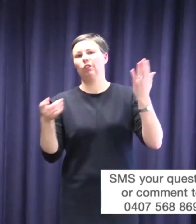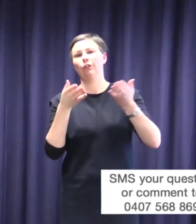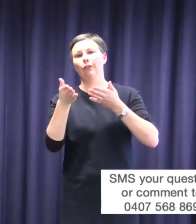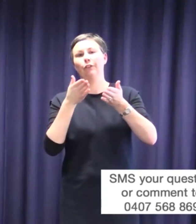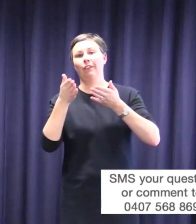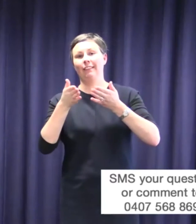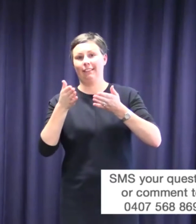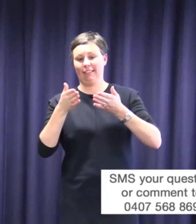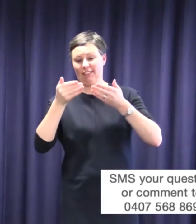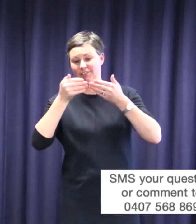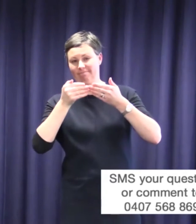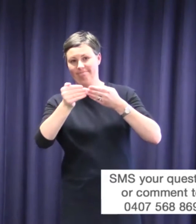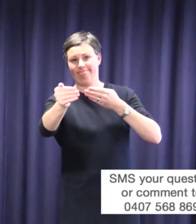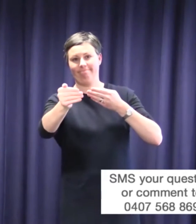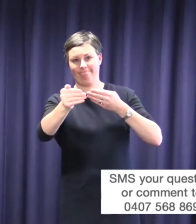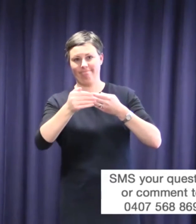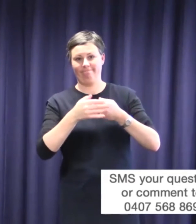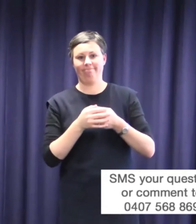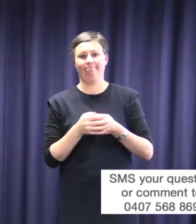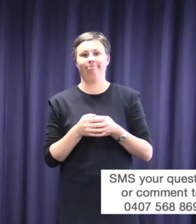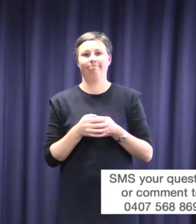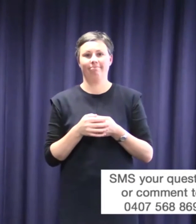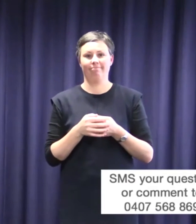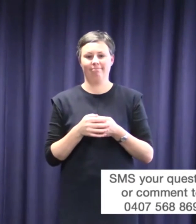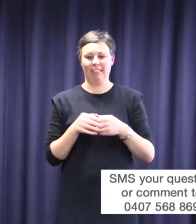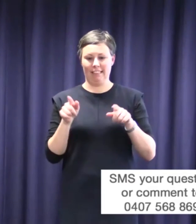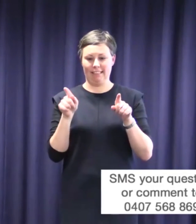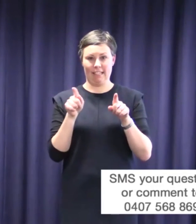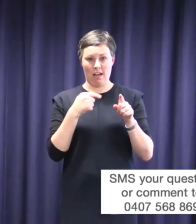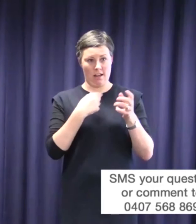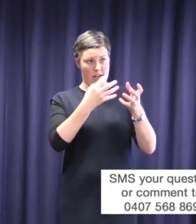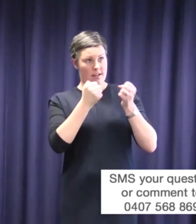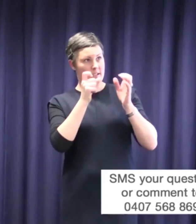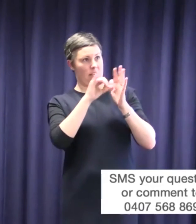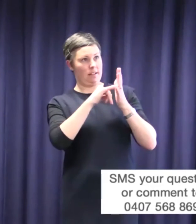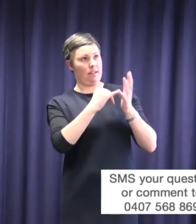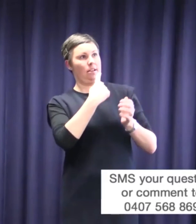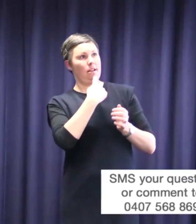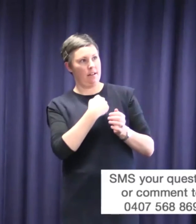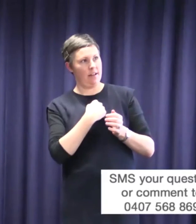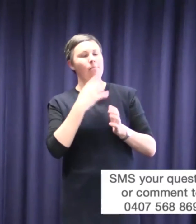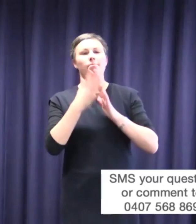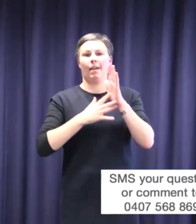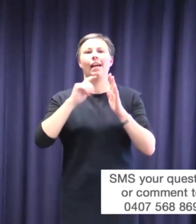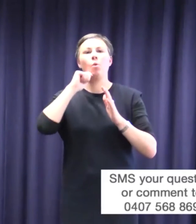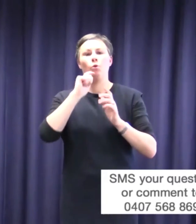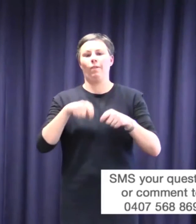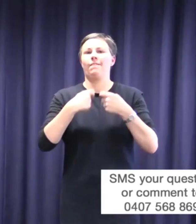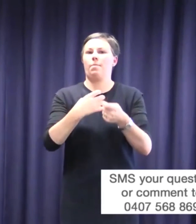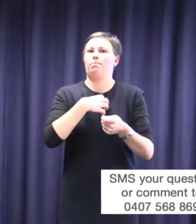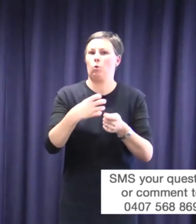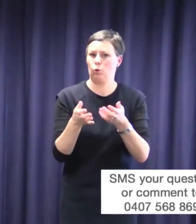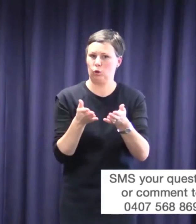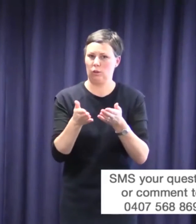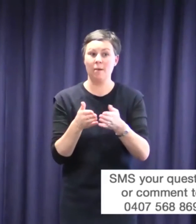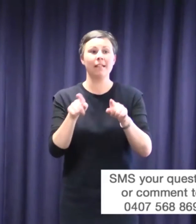services going forward as per the communication that we've had today. But as Michelle has already mentioned, there is going